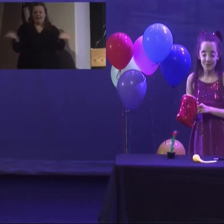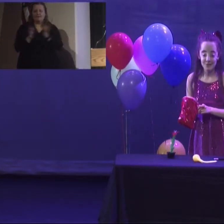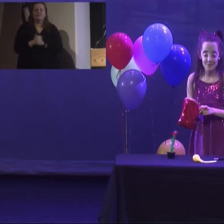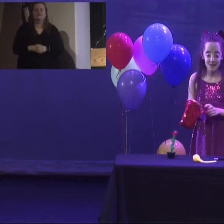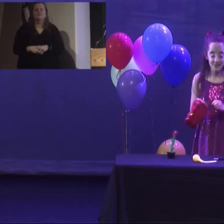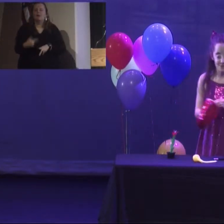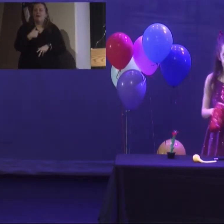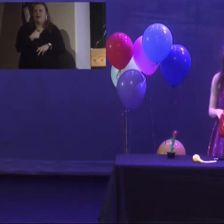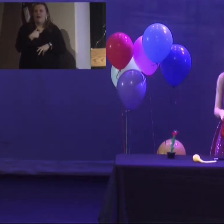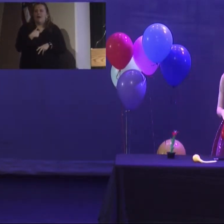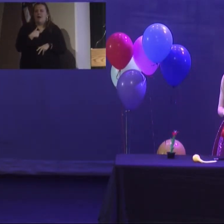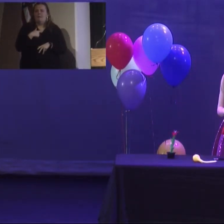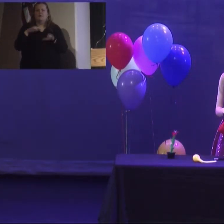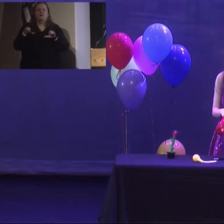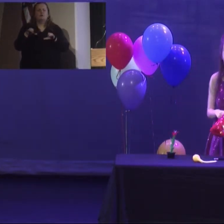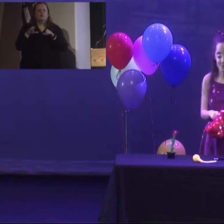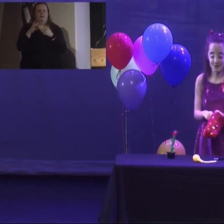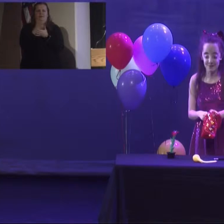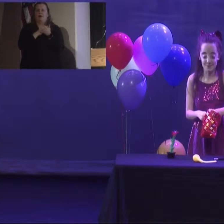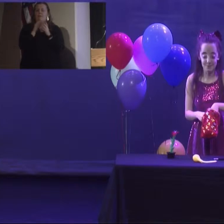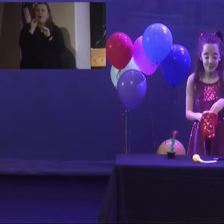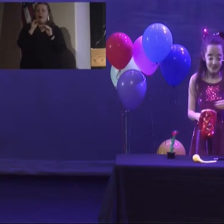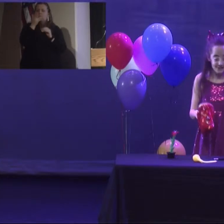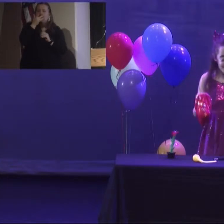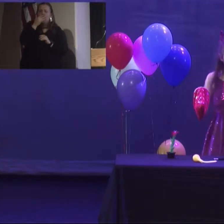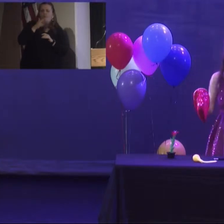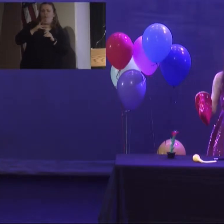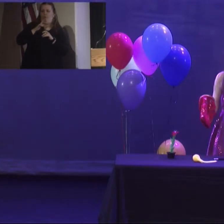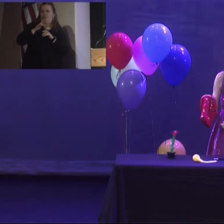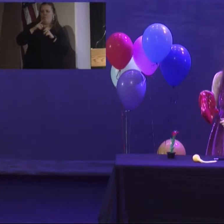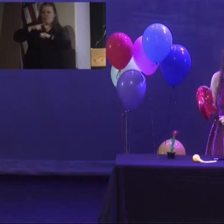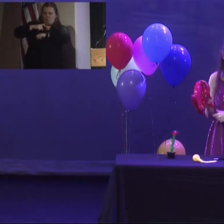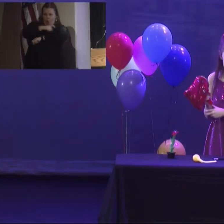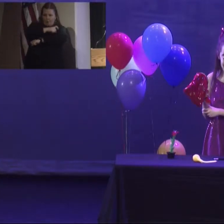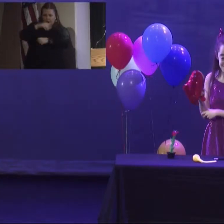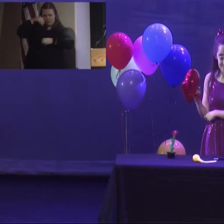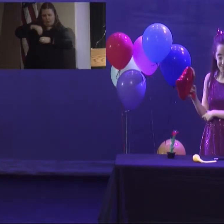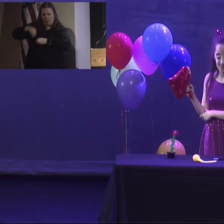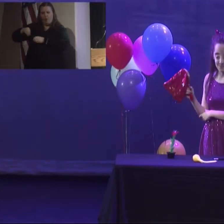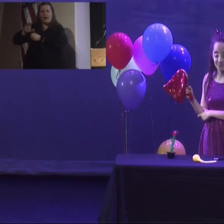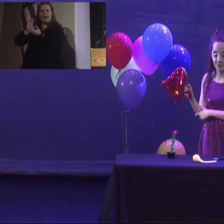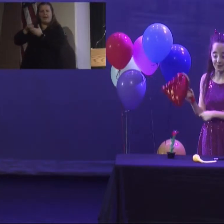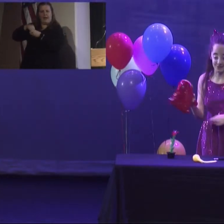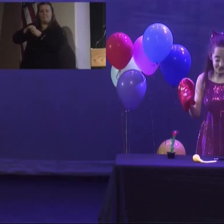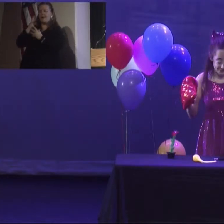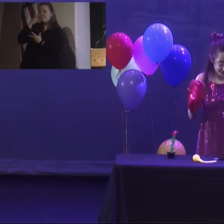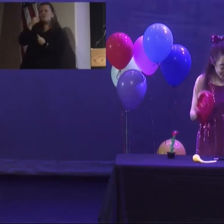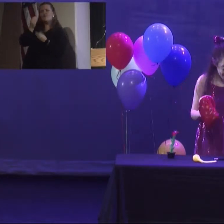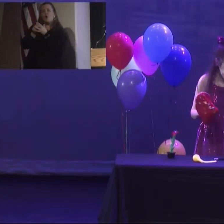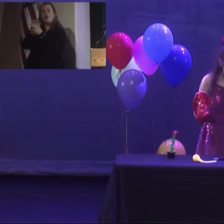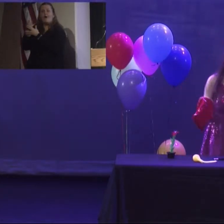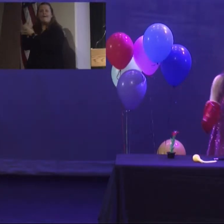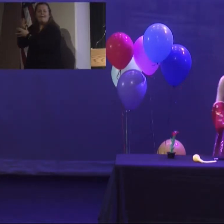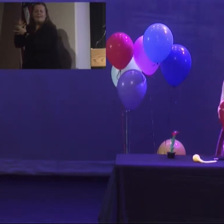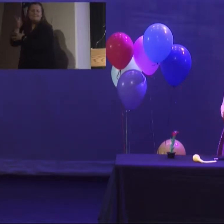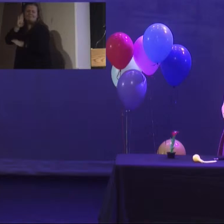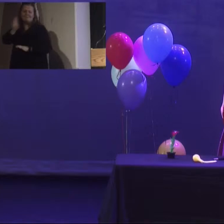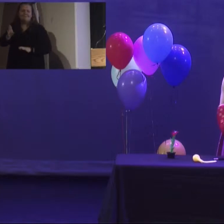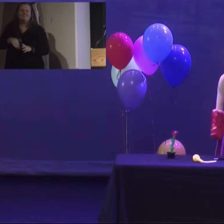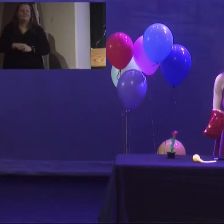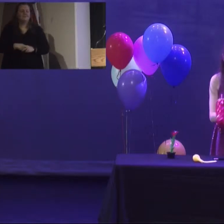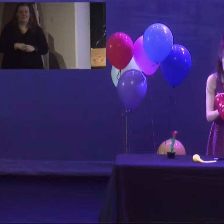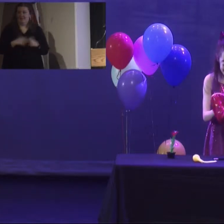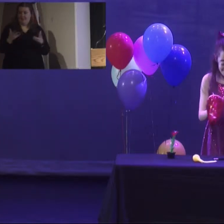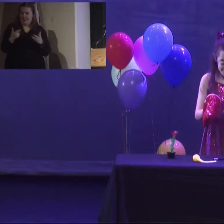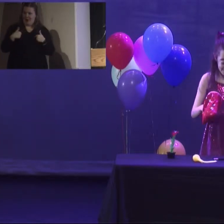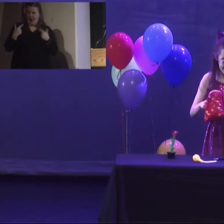I'm going to make some colorful worms appear to put in my beautiful garden. So, here